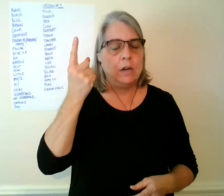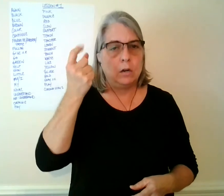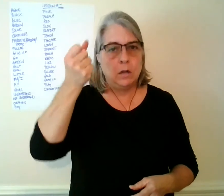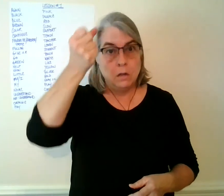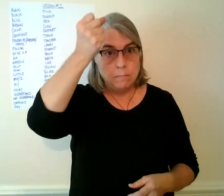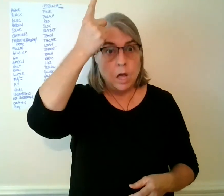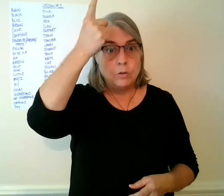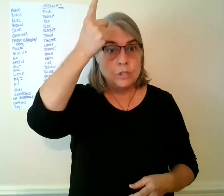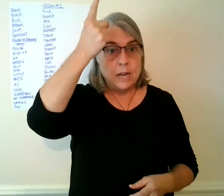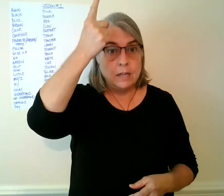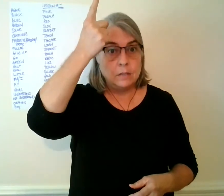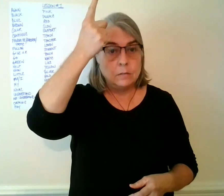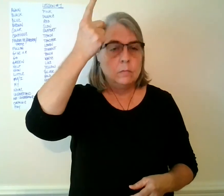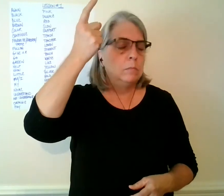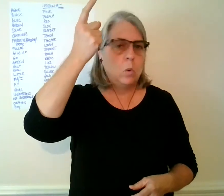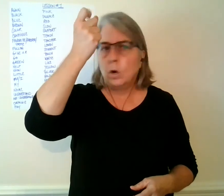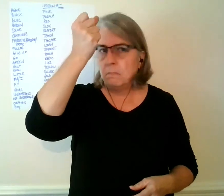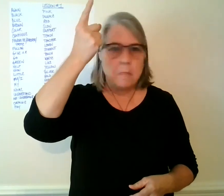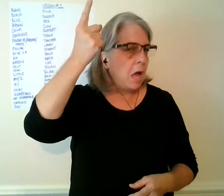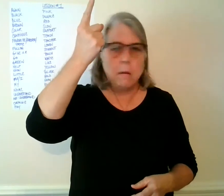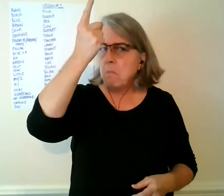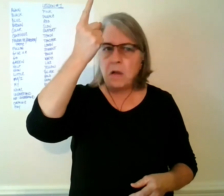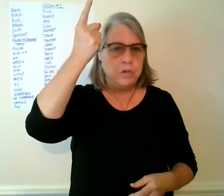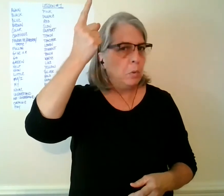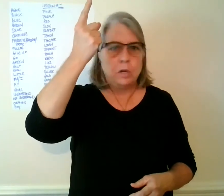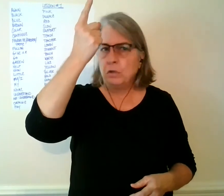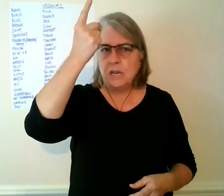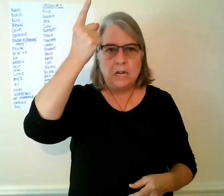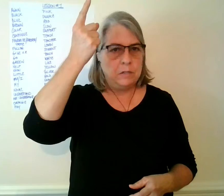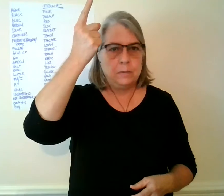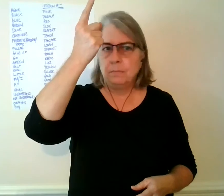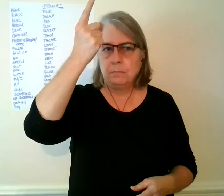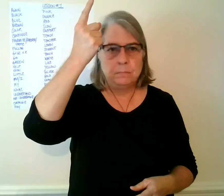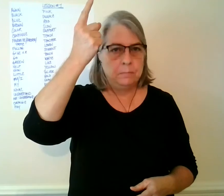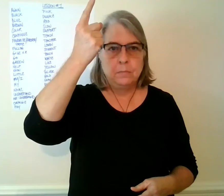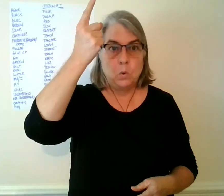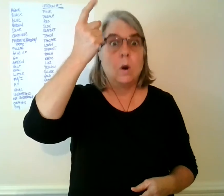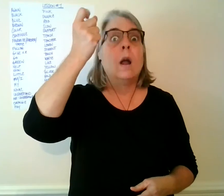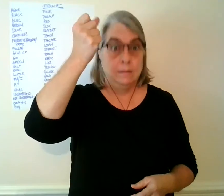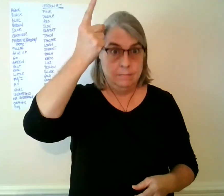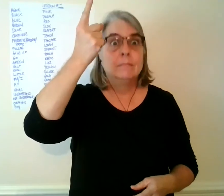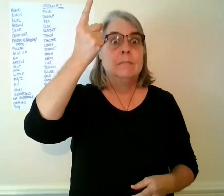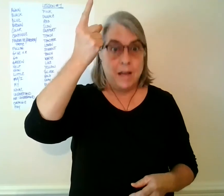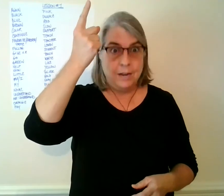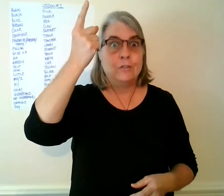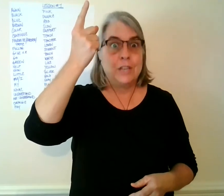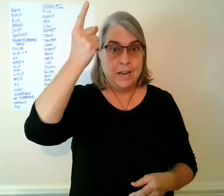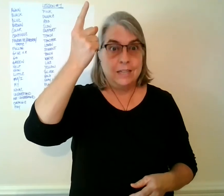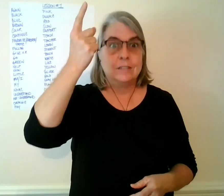here. Understand, or I don't understand. Or I understand,